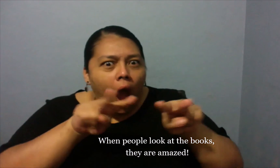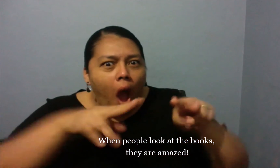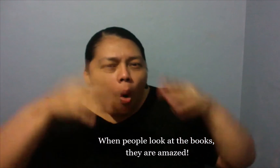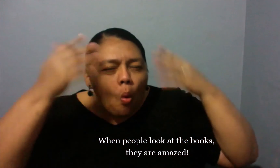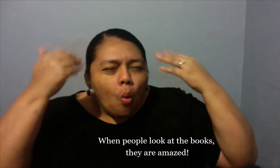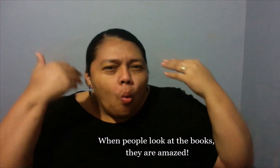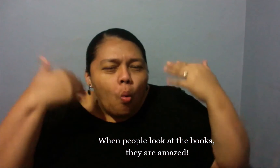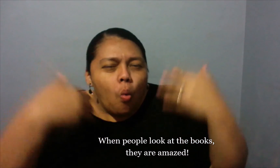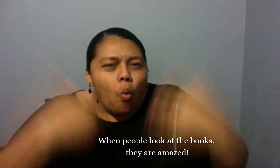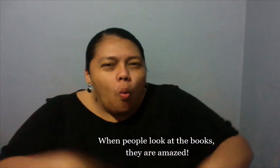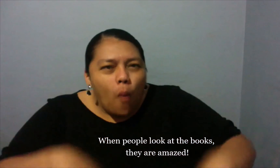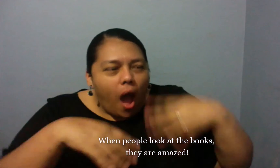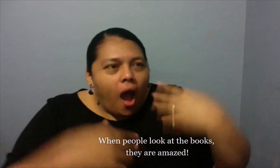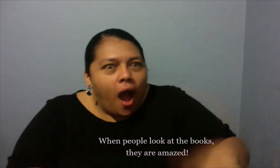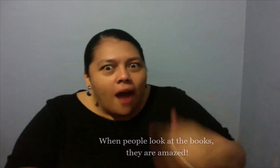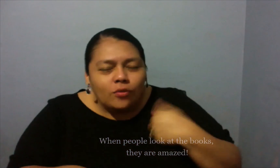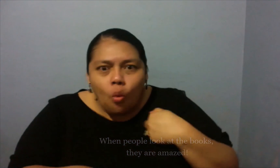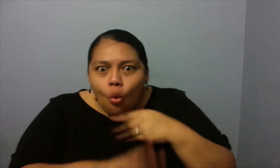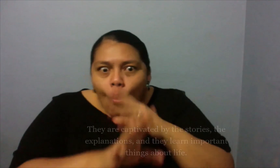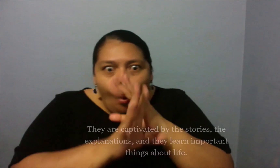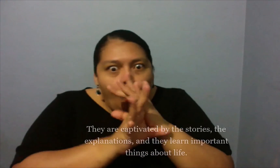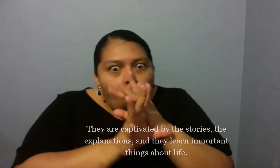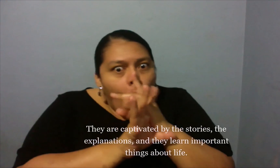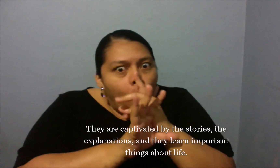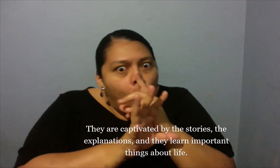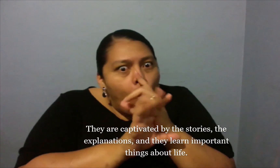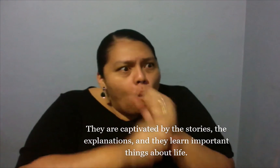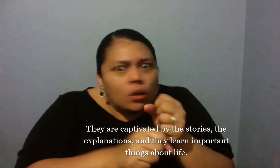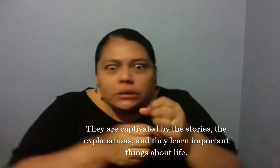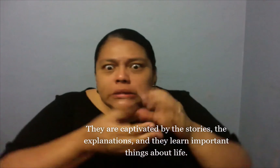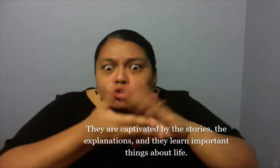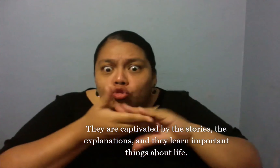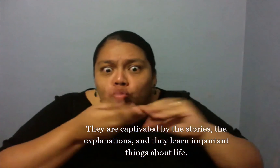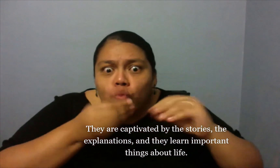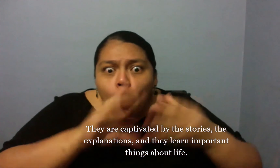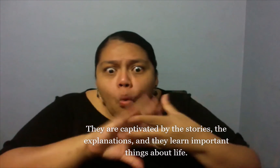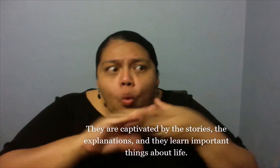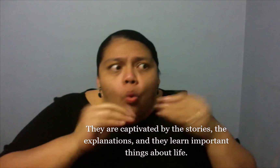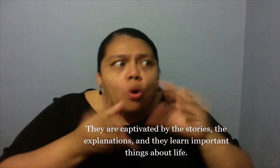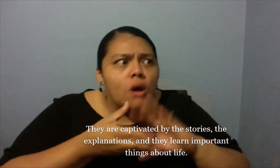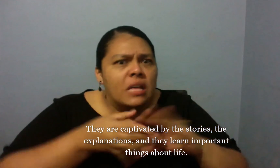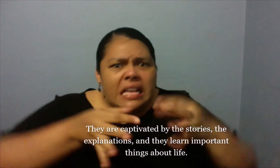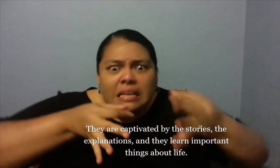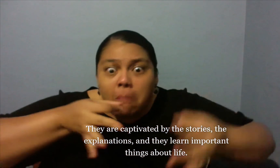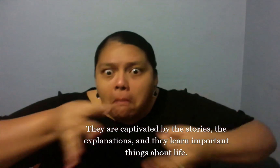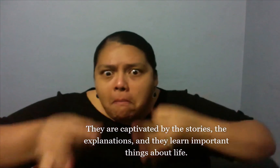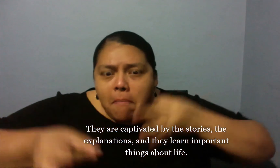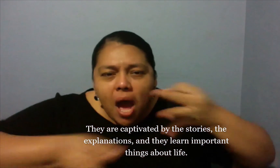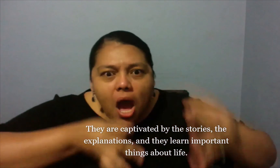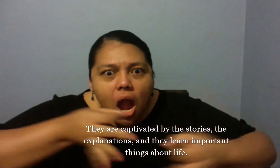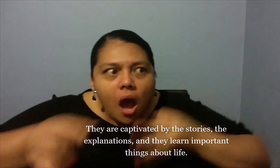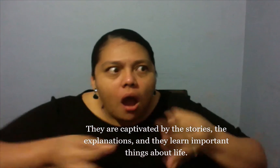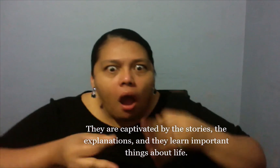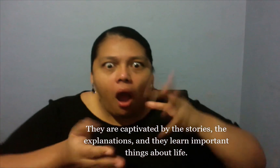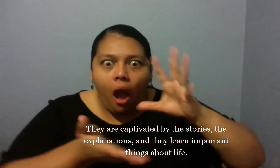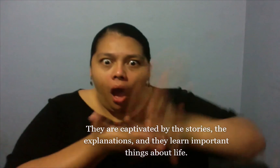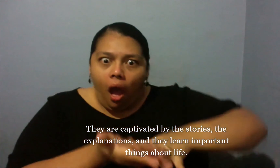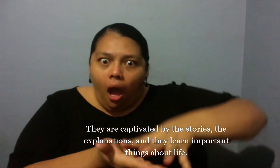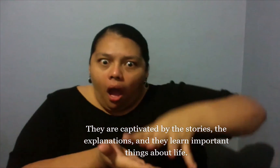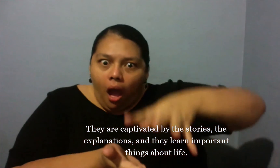at the books, they are amazed. They are captivated by the stories, the explanations,